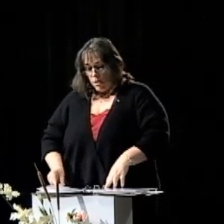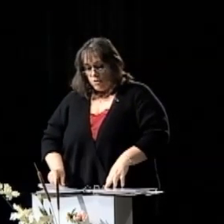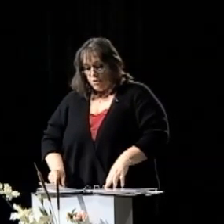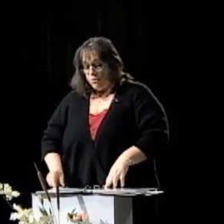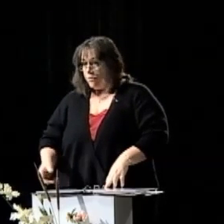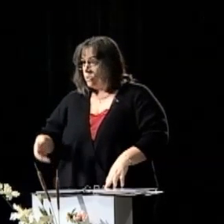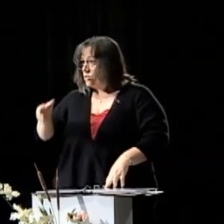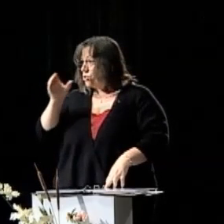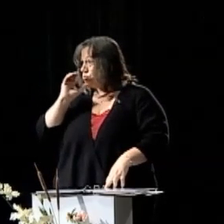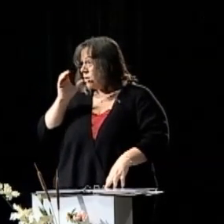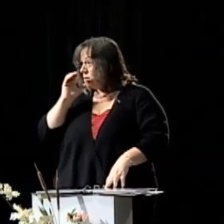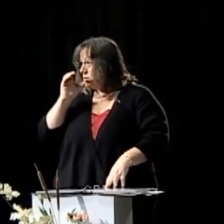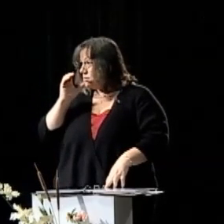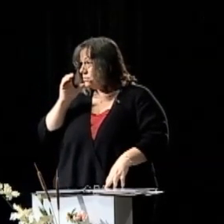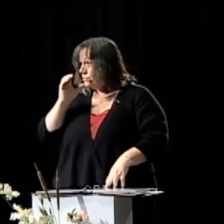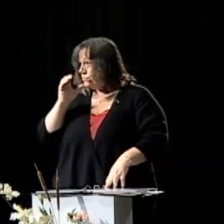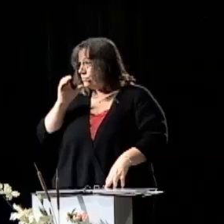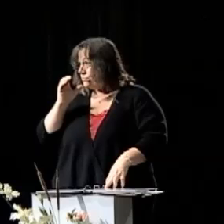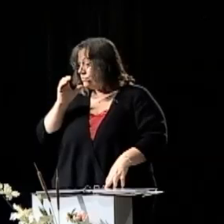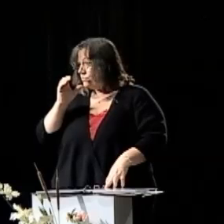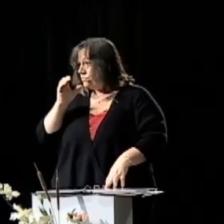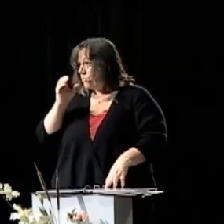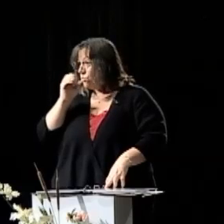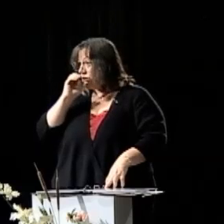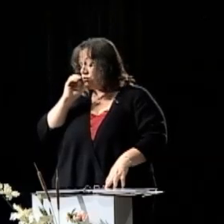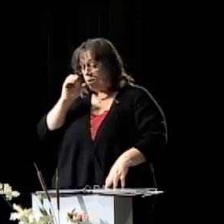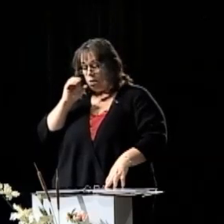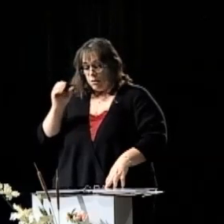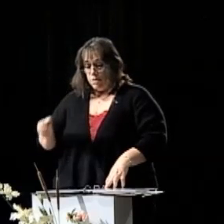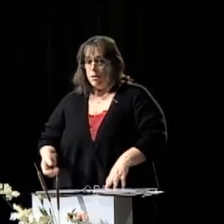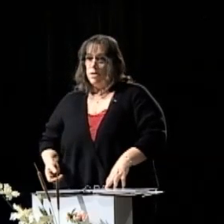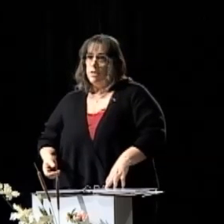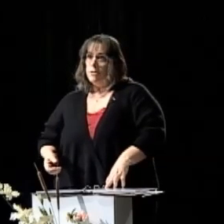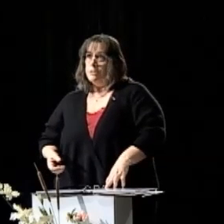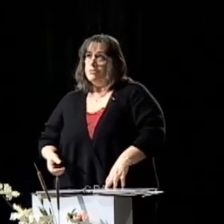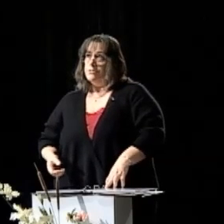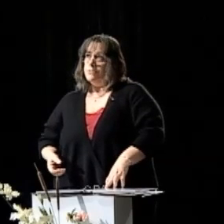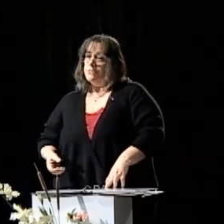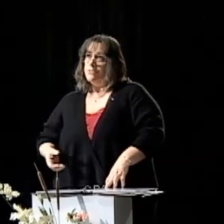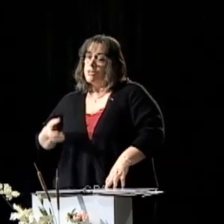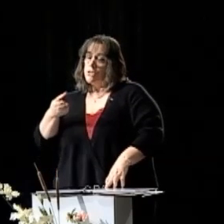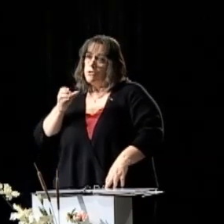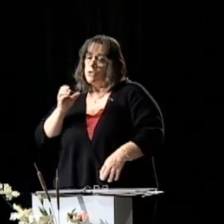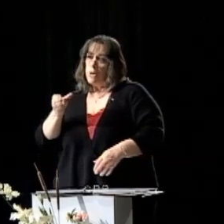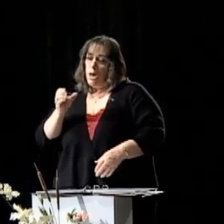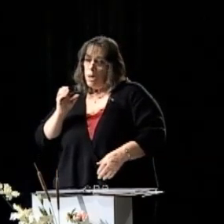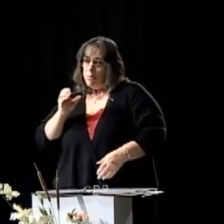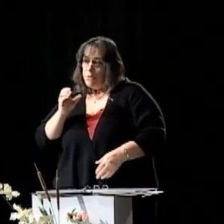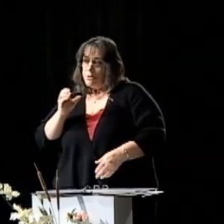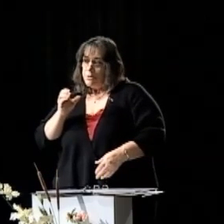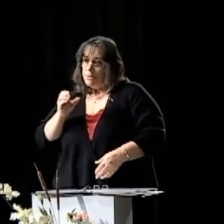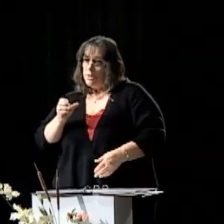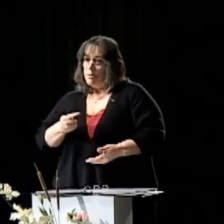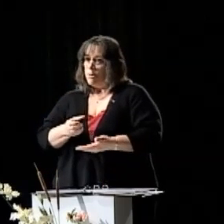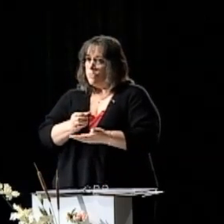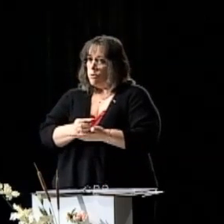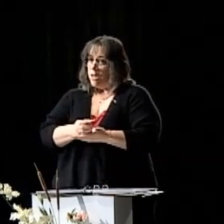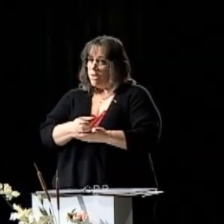So for drinks, do you want to drink? This is also cup, but if you want to have a glass,